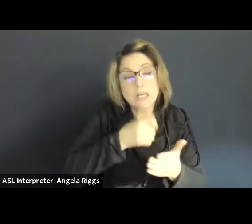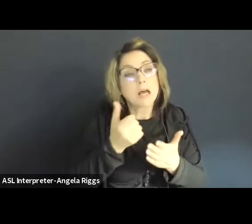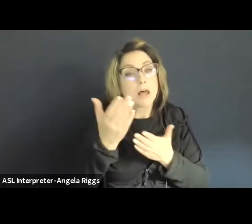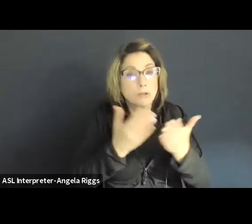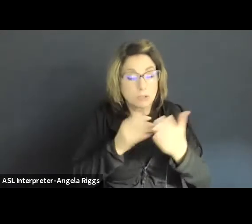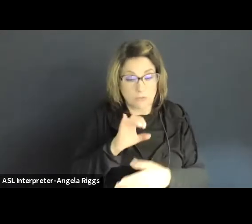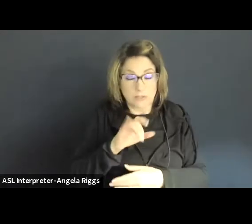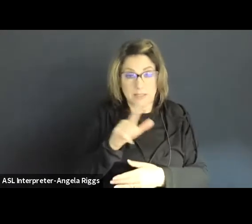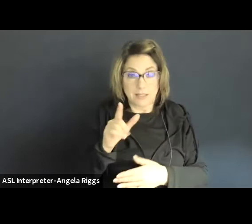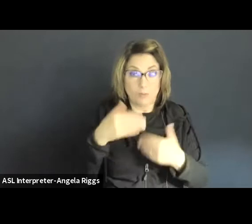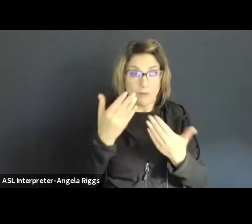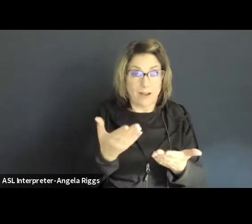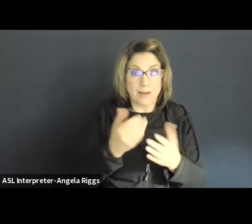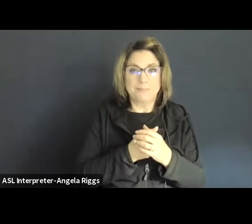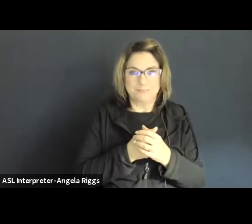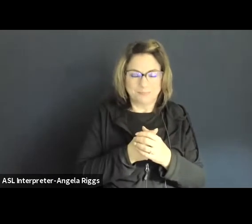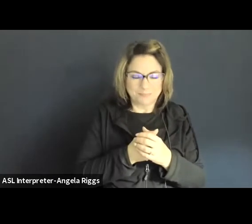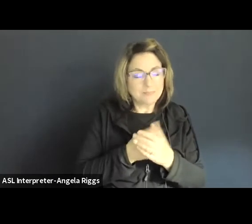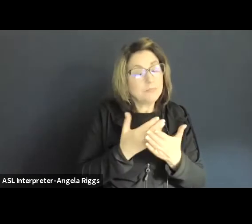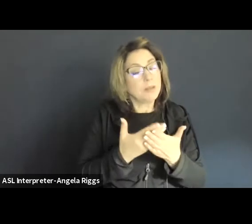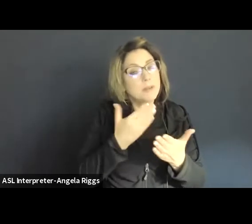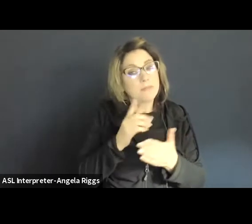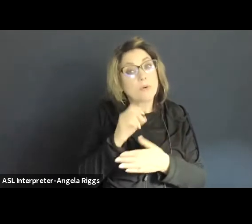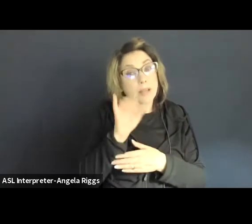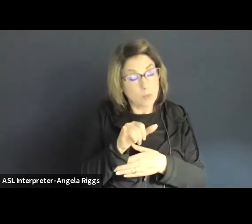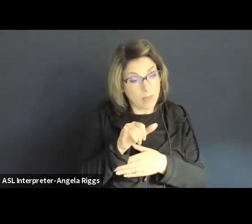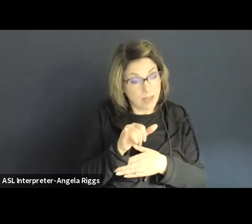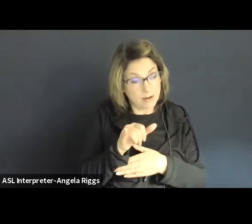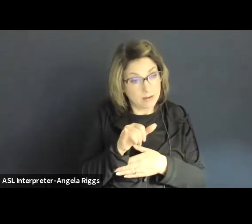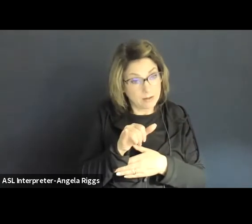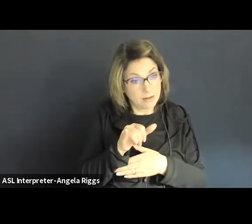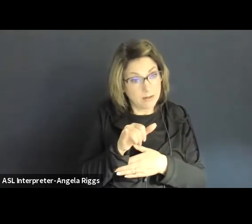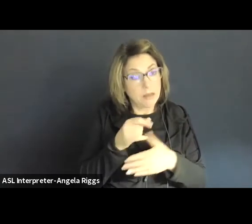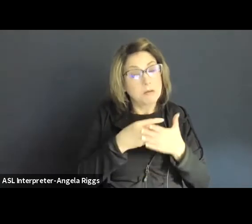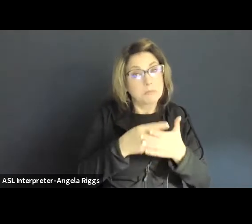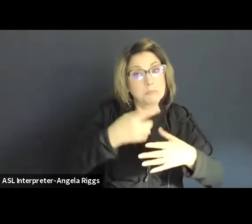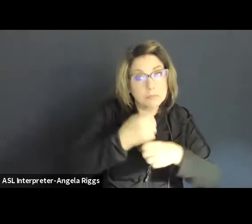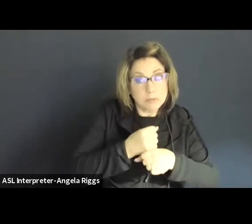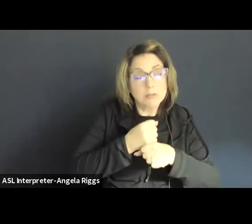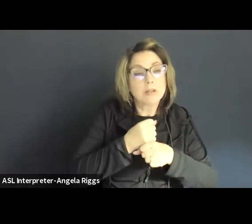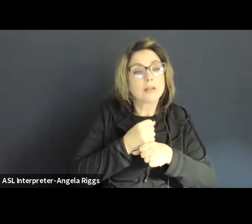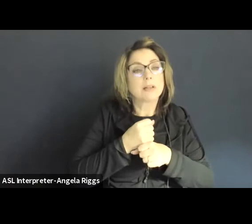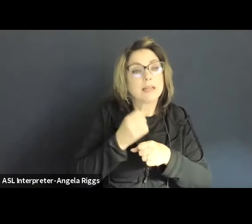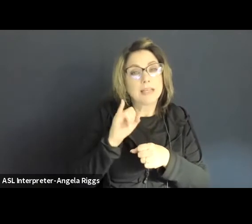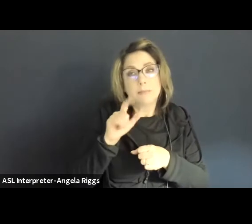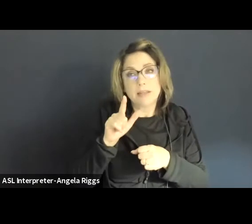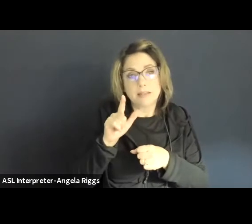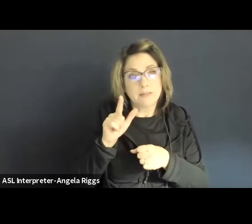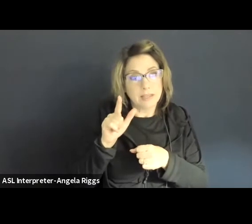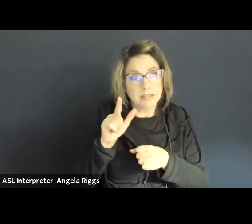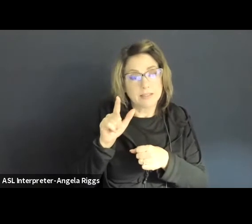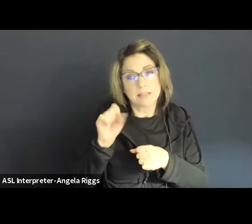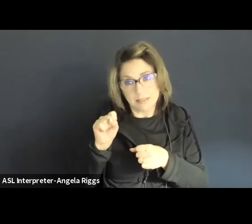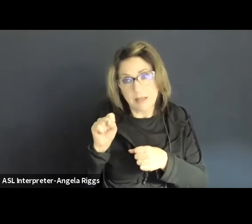CILs are providing. Before I do that, I will give you a brief overview of the Independent Living Services Program, which I